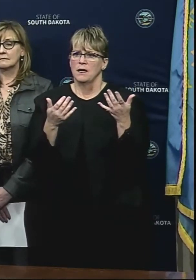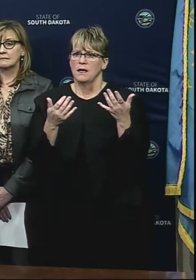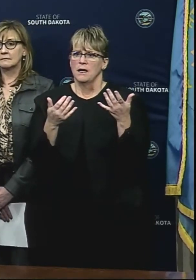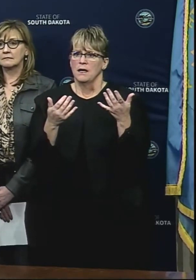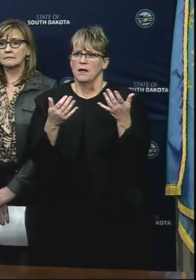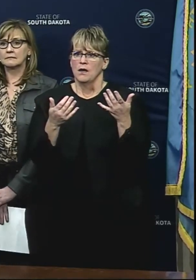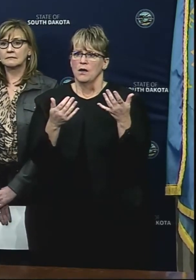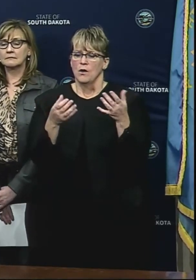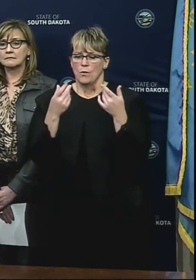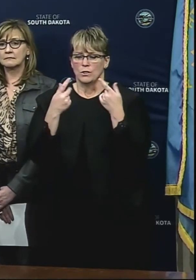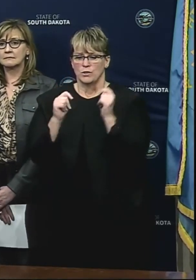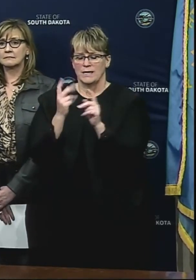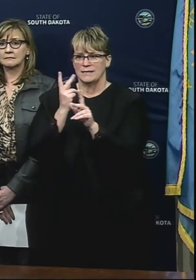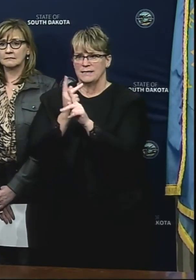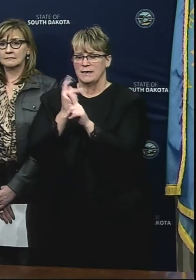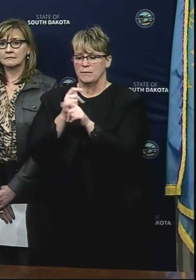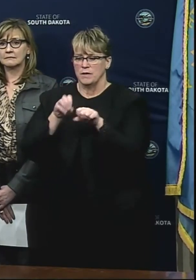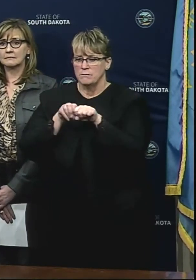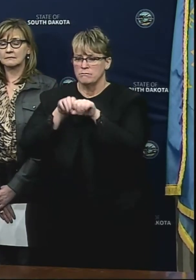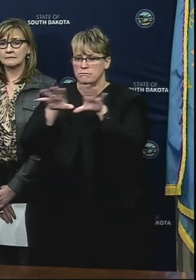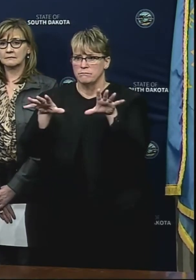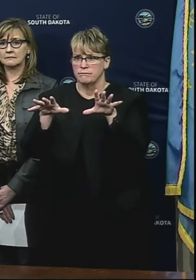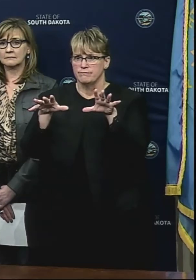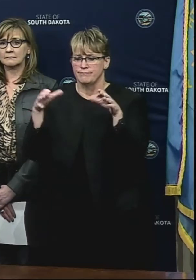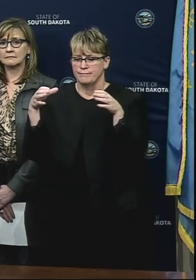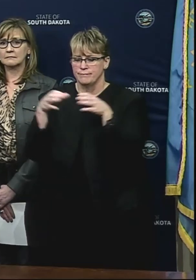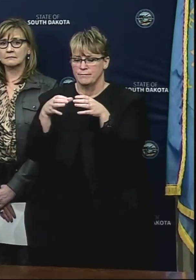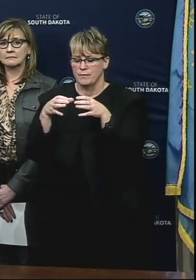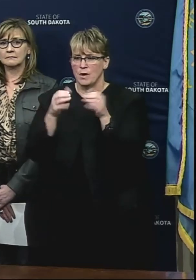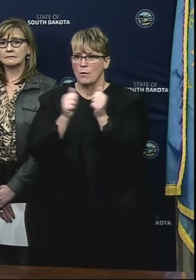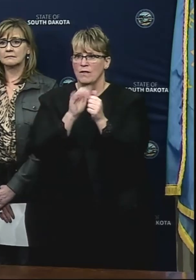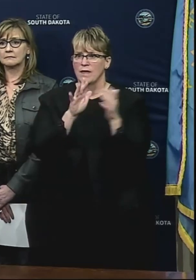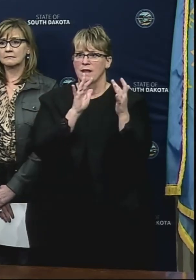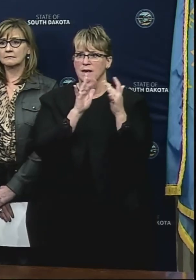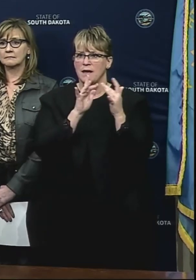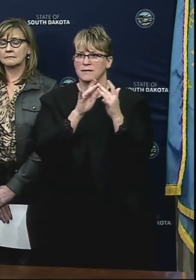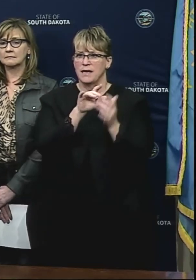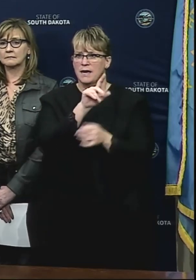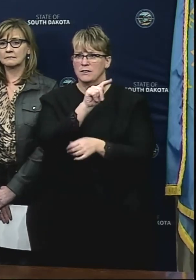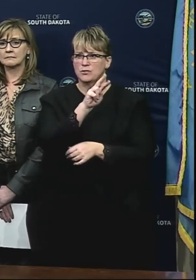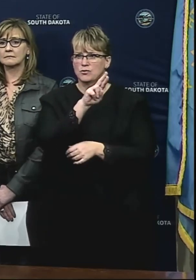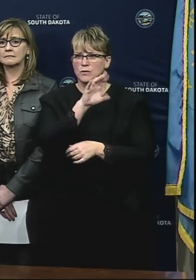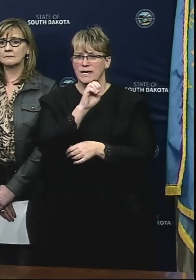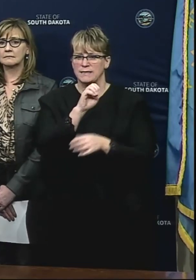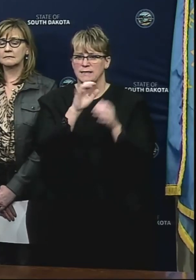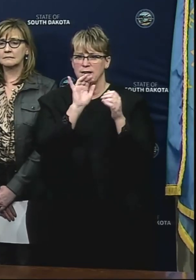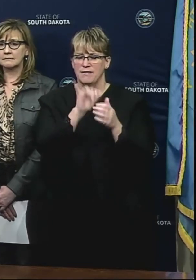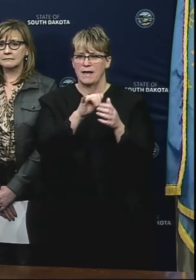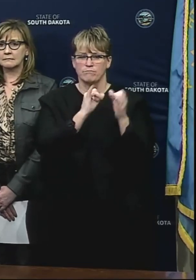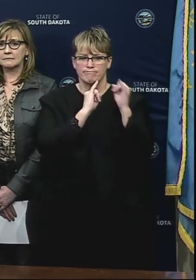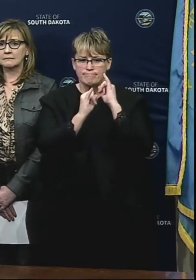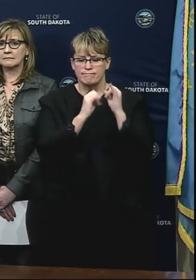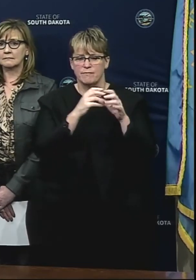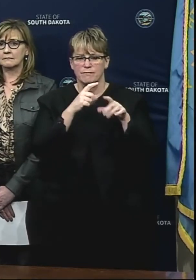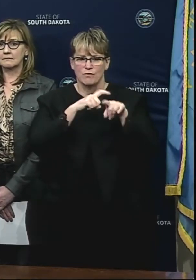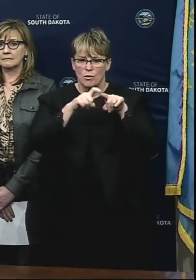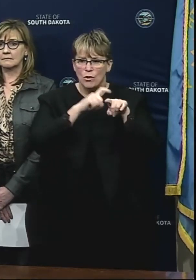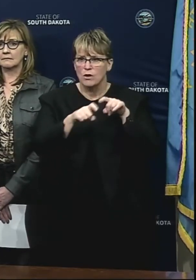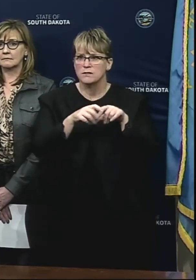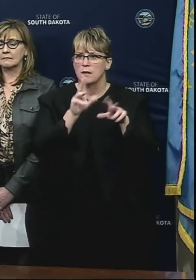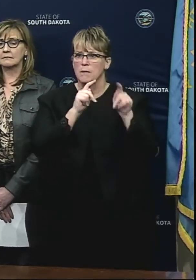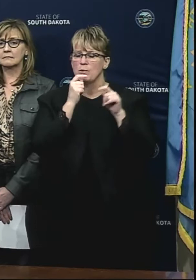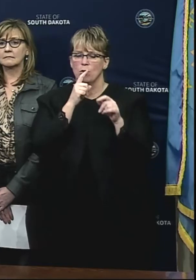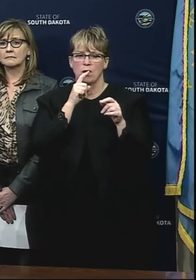can, contain the virus through that contact tracing, which is focused on getting the individuals who are